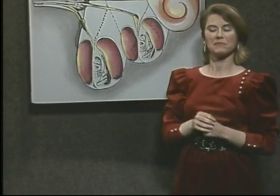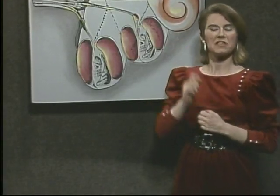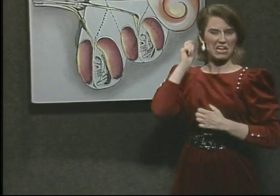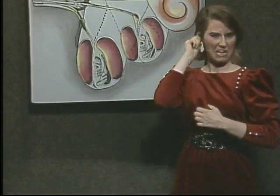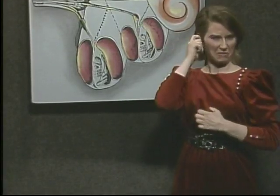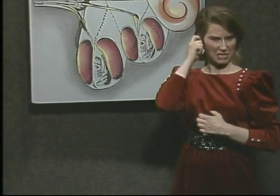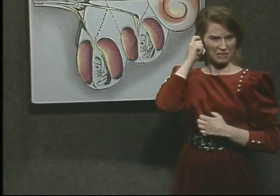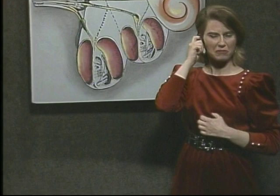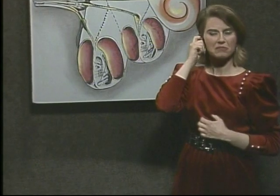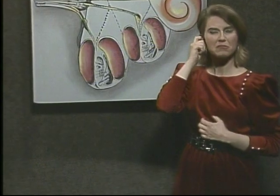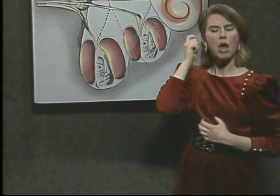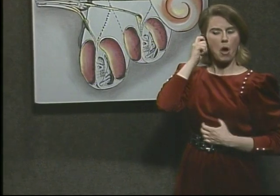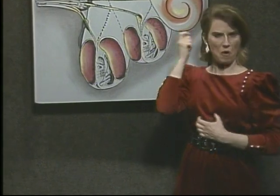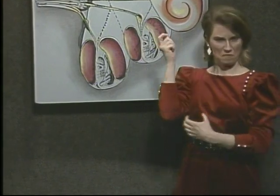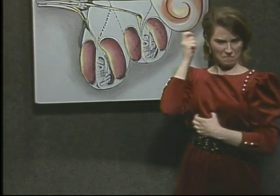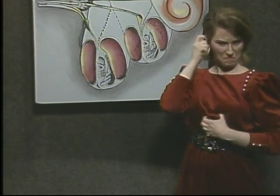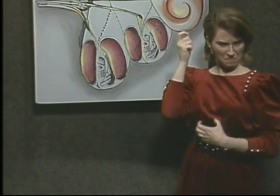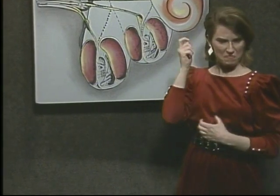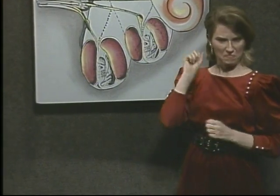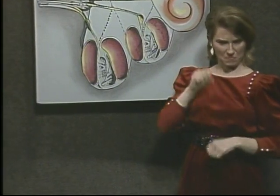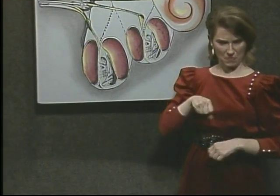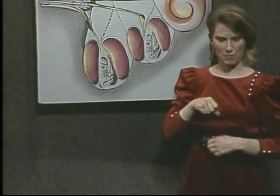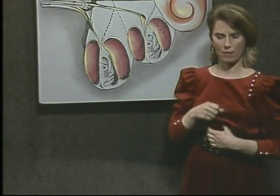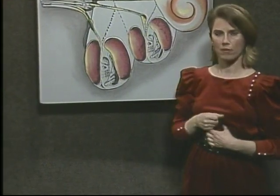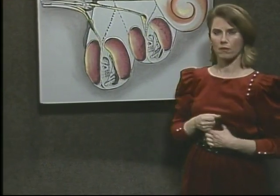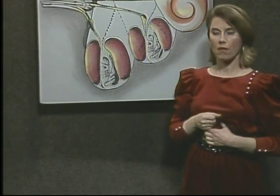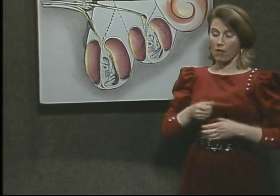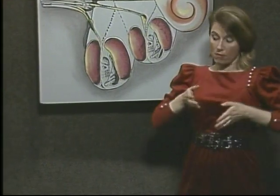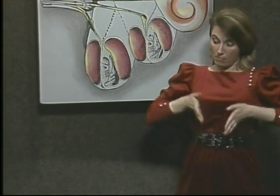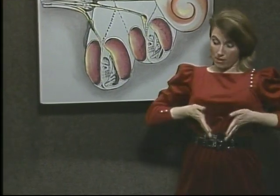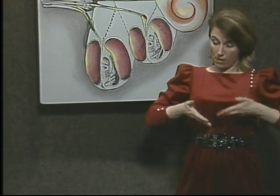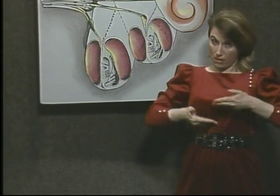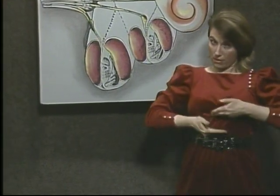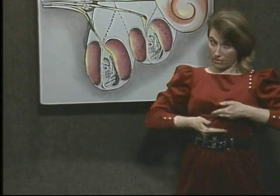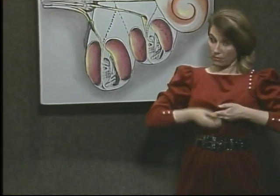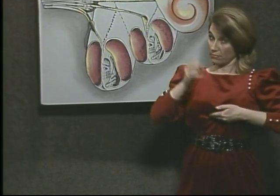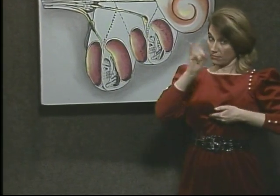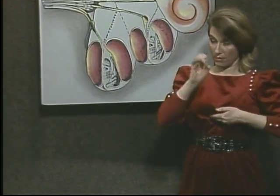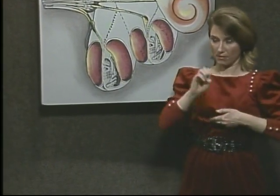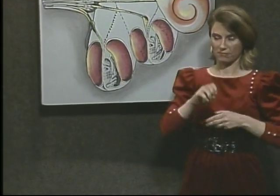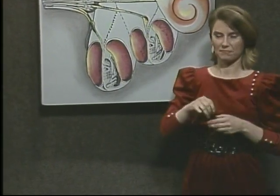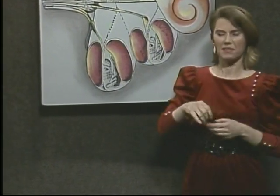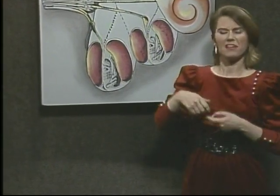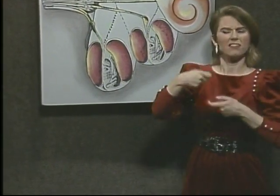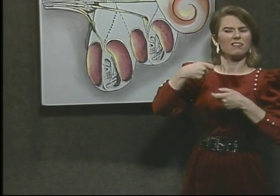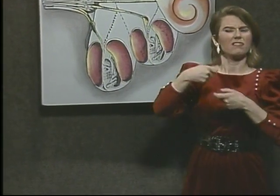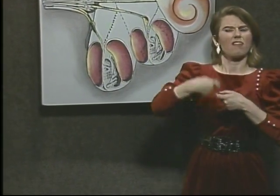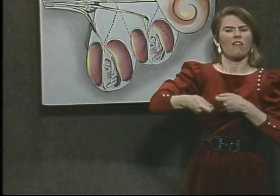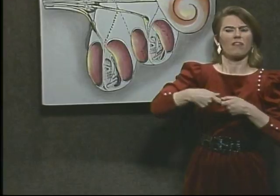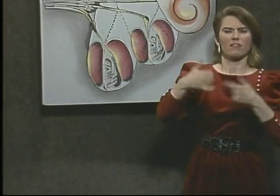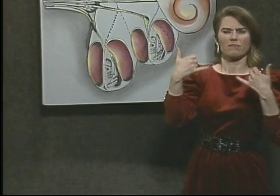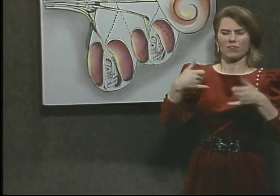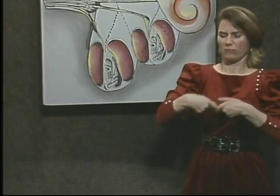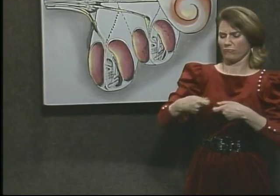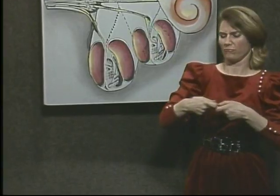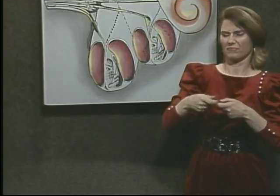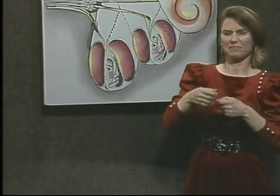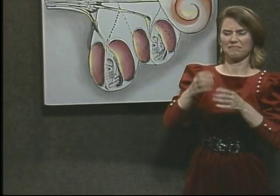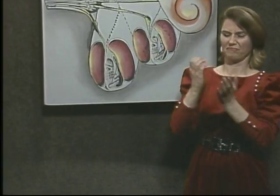What did it look like? A part of it looked like a conventional hearing aid. There's a small box that you wear on your body, the size of a deck